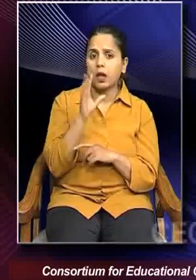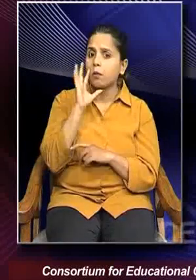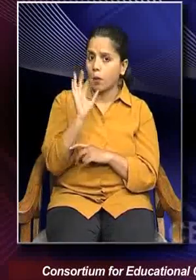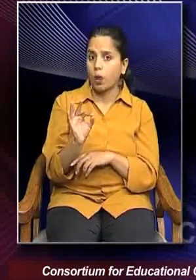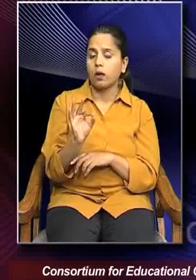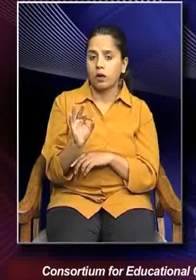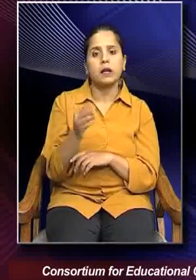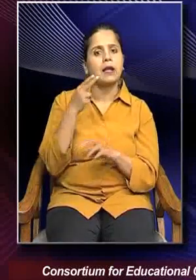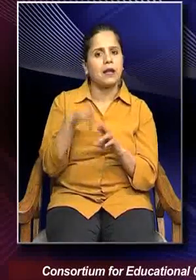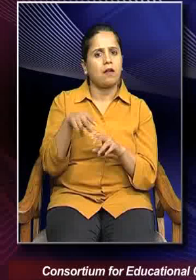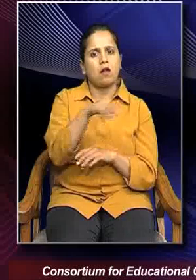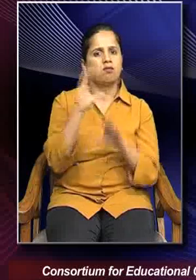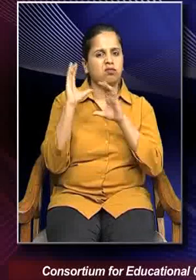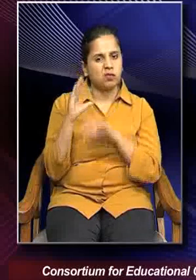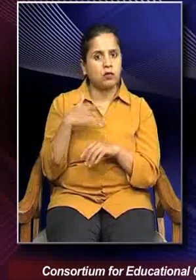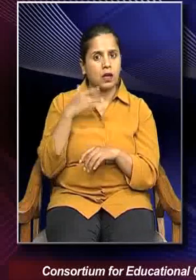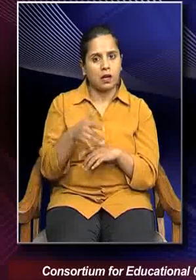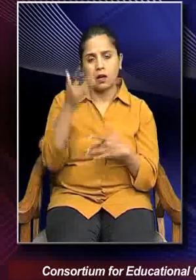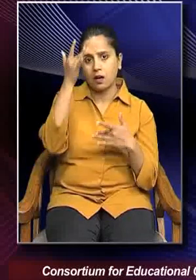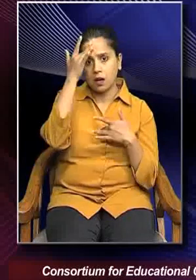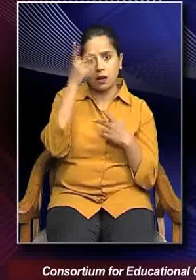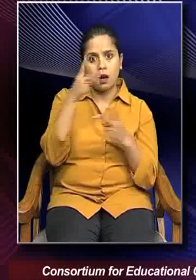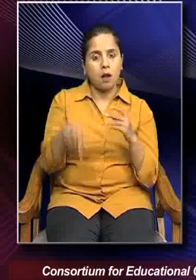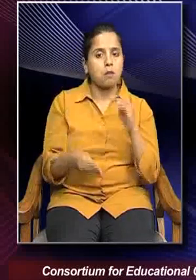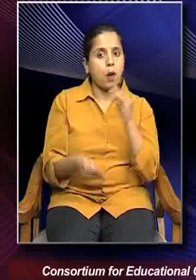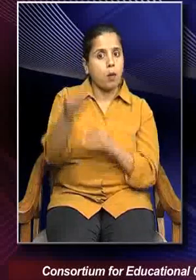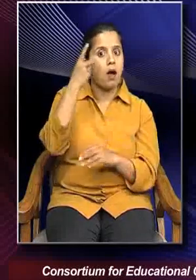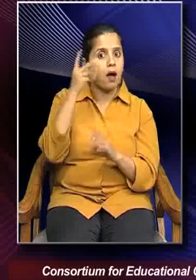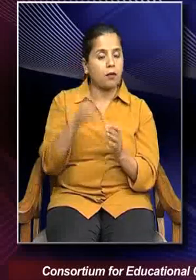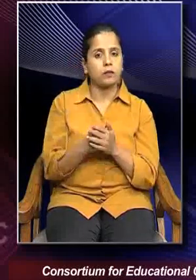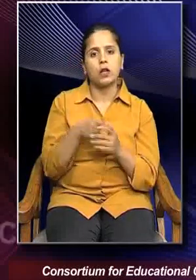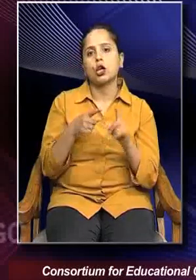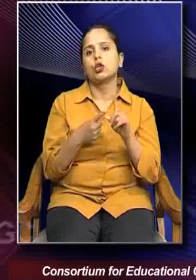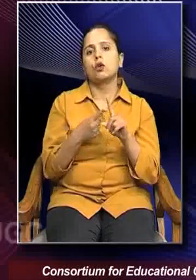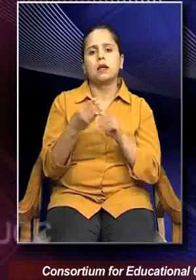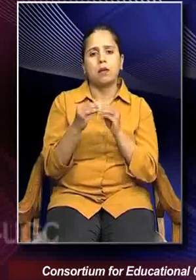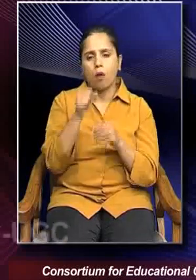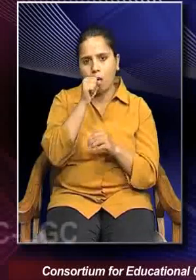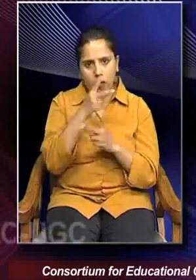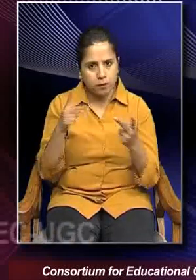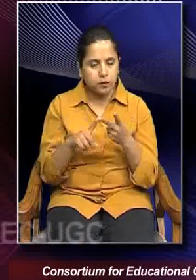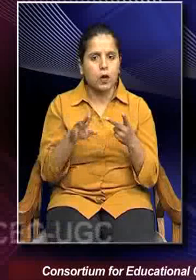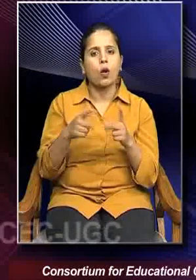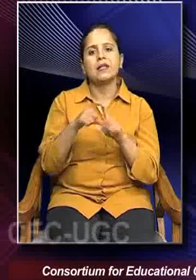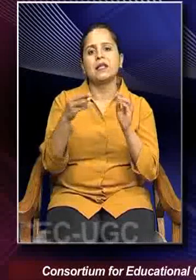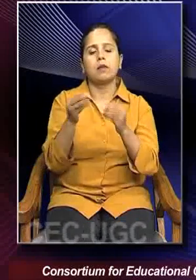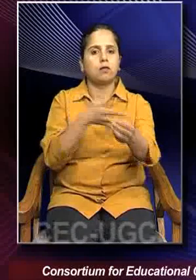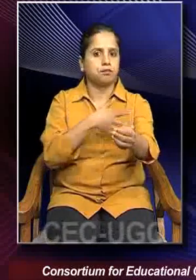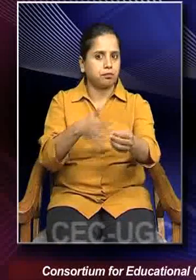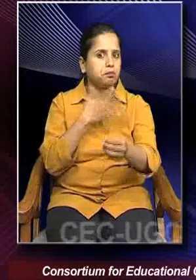Because if the burden of disease in a population rises, for example tuberculosis, or for example diabetes,